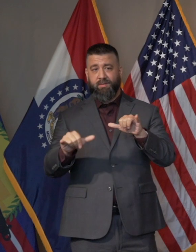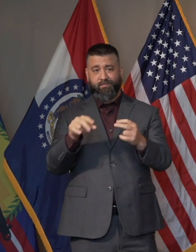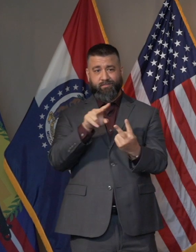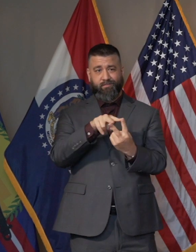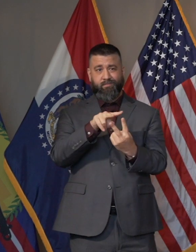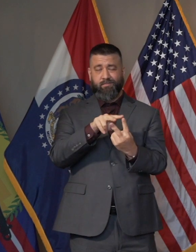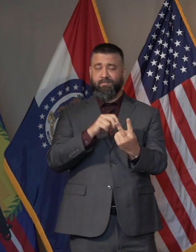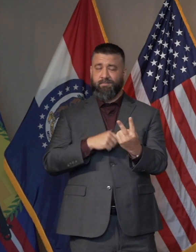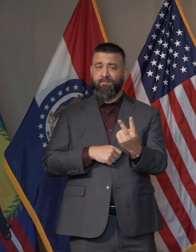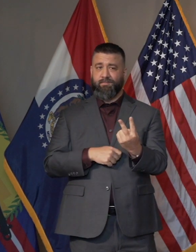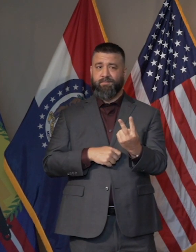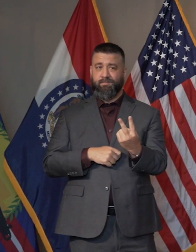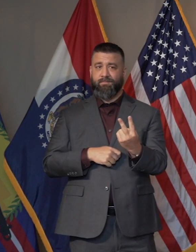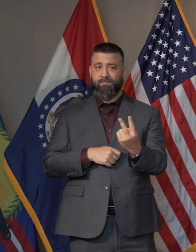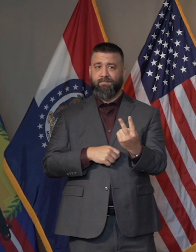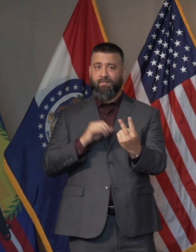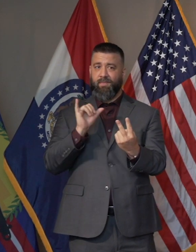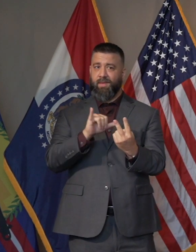is